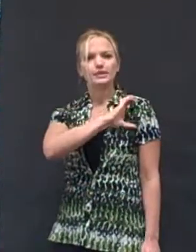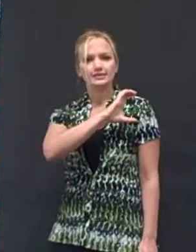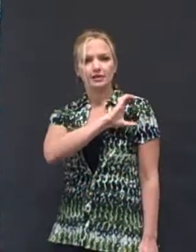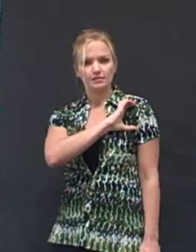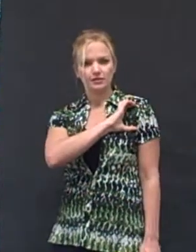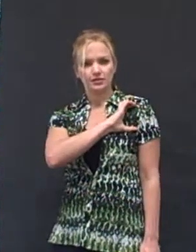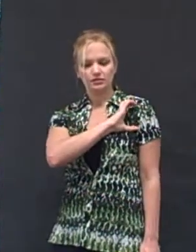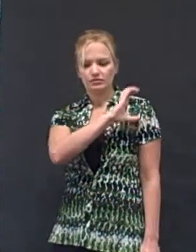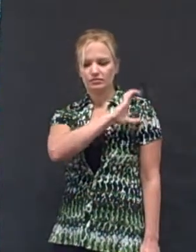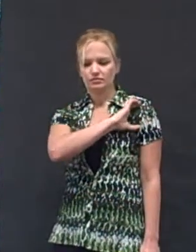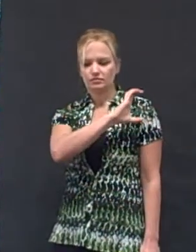police officer,